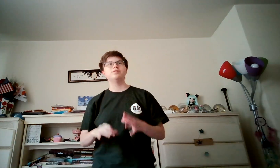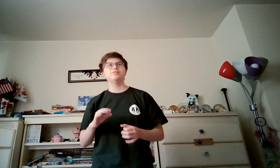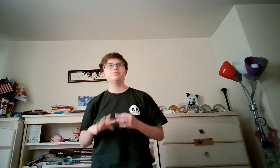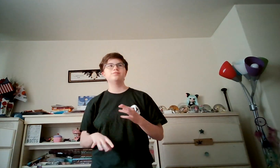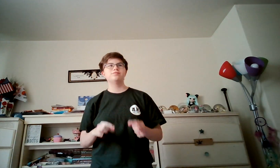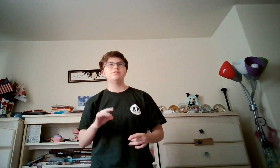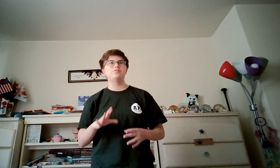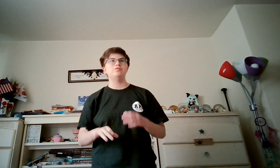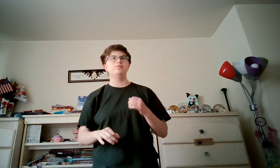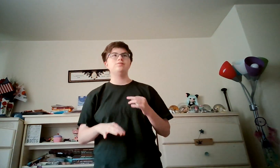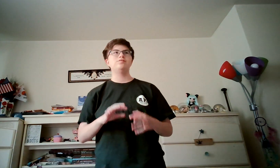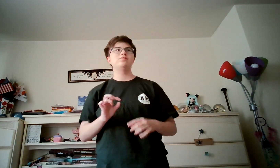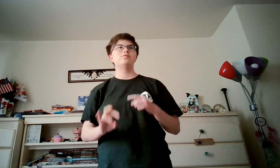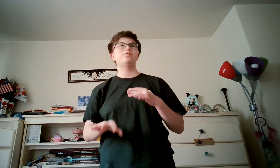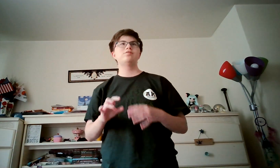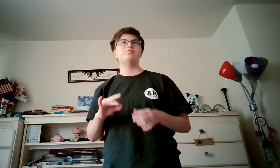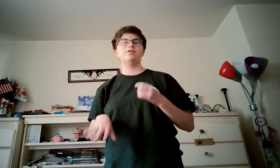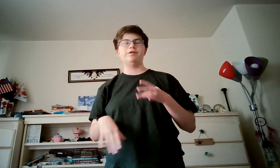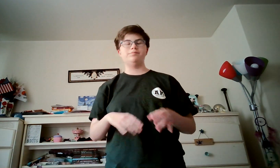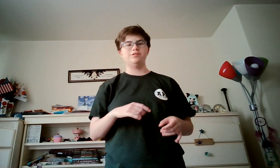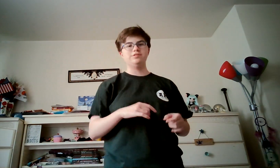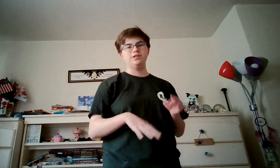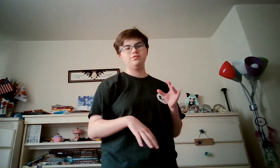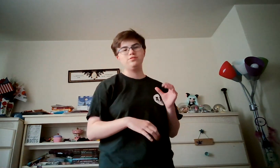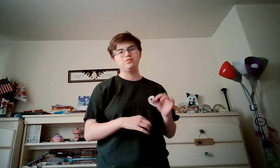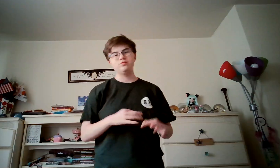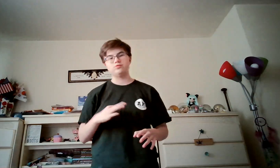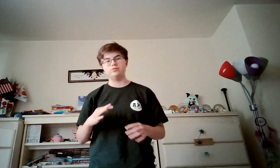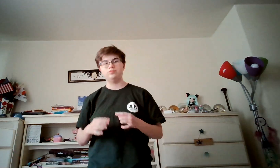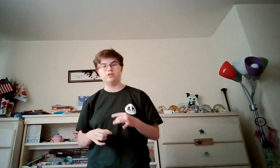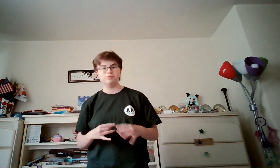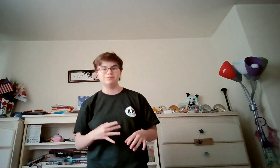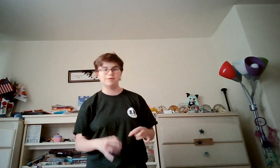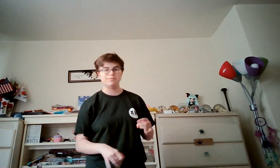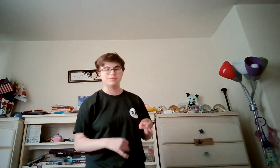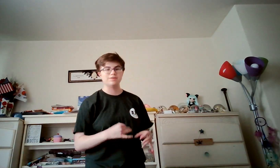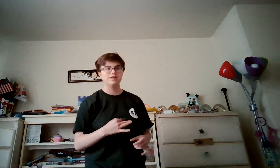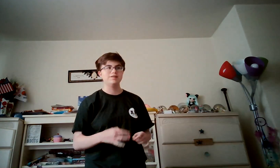But went to my grandmother's house to celebrate my mom's birthday.